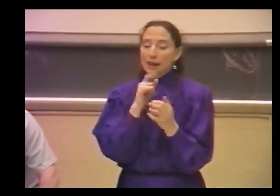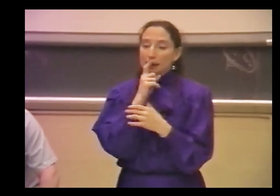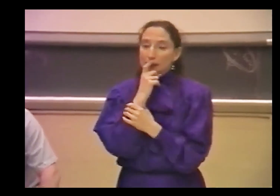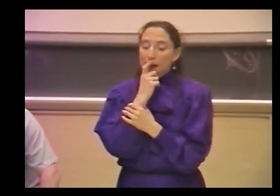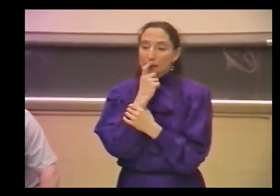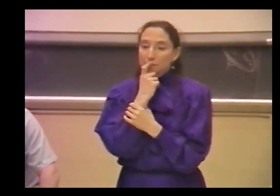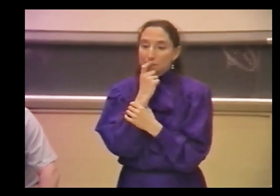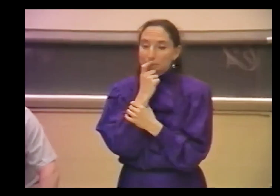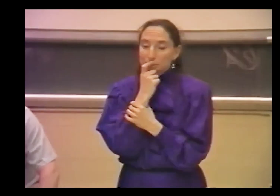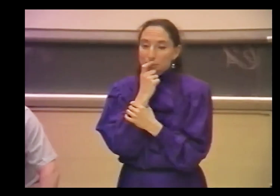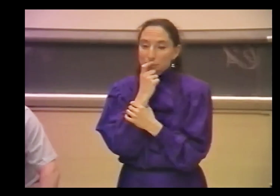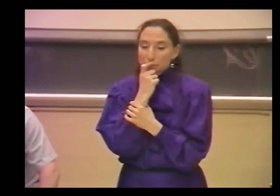that